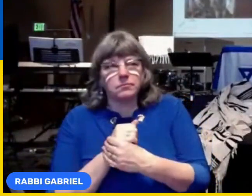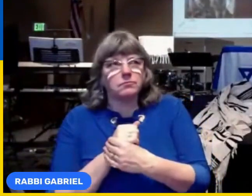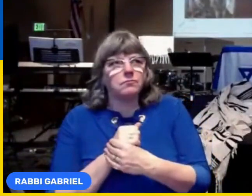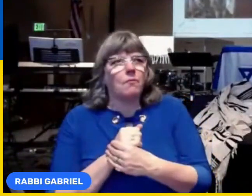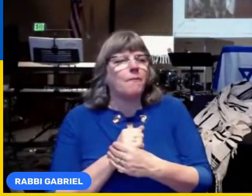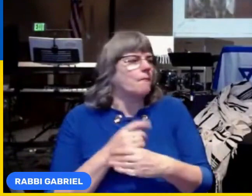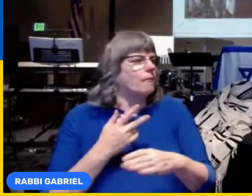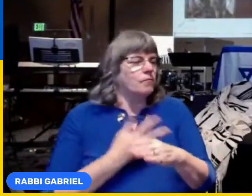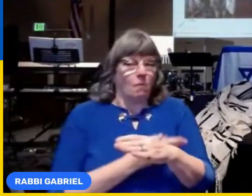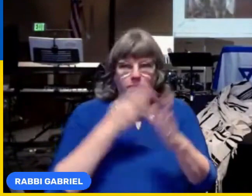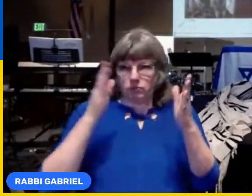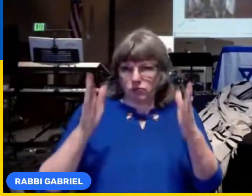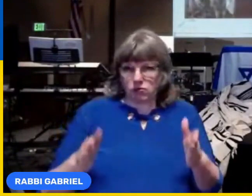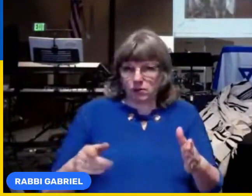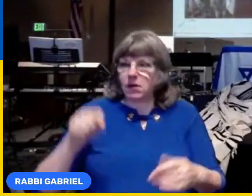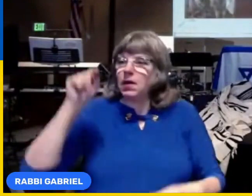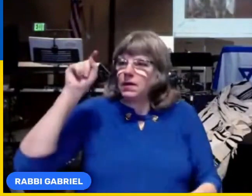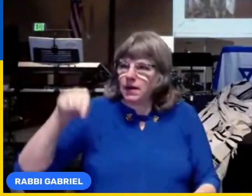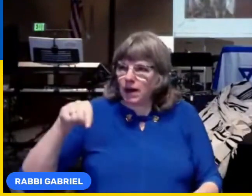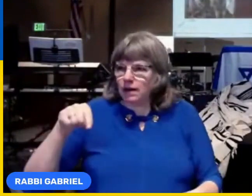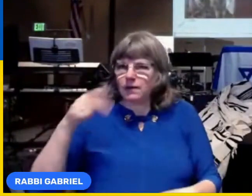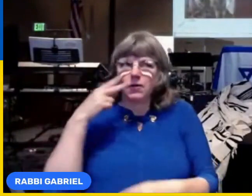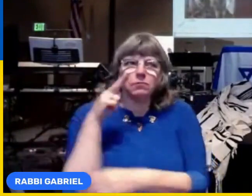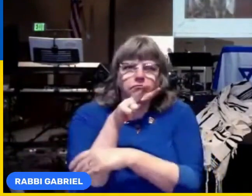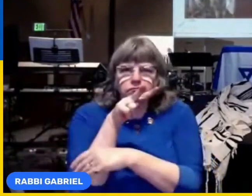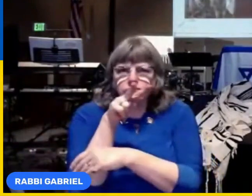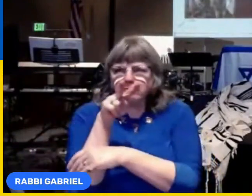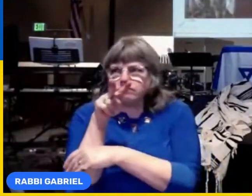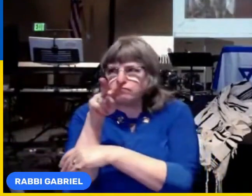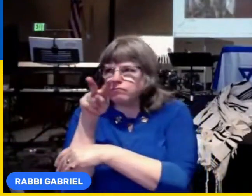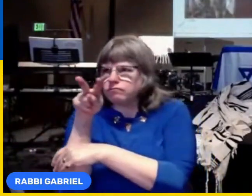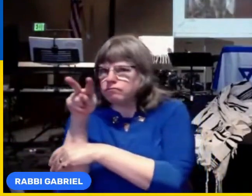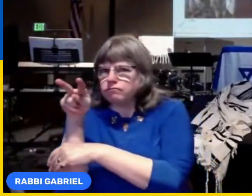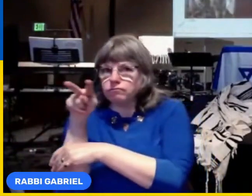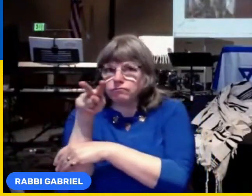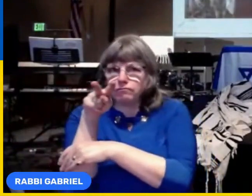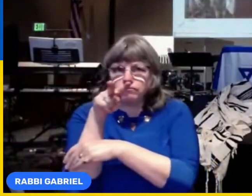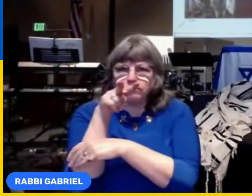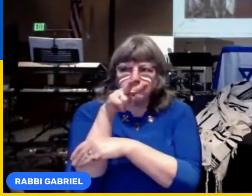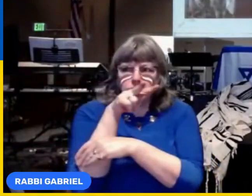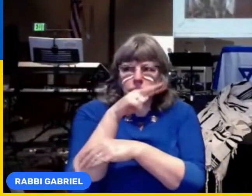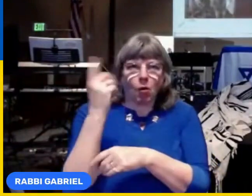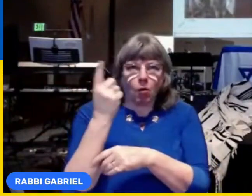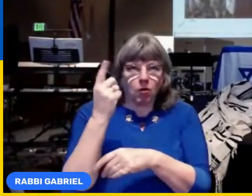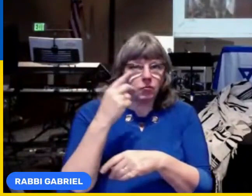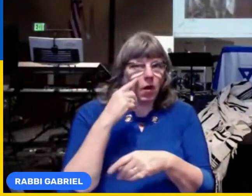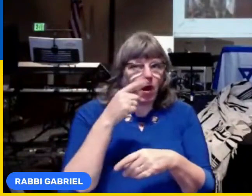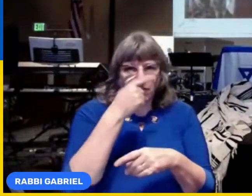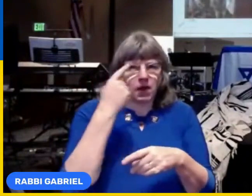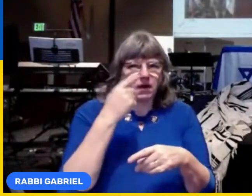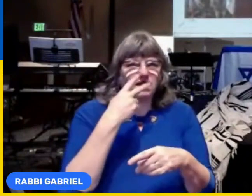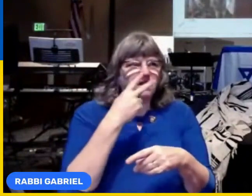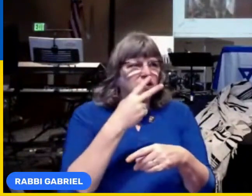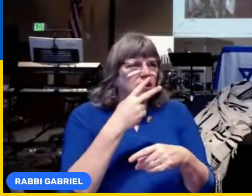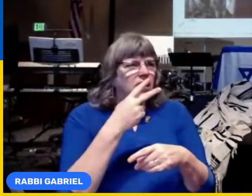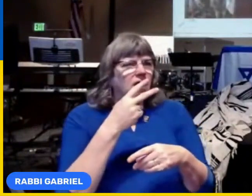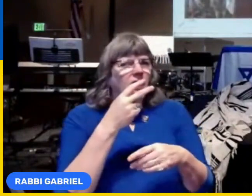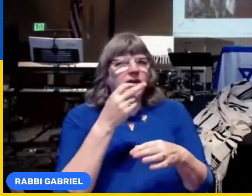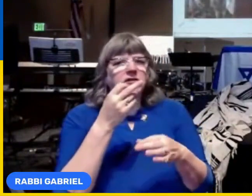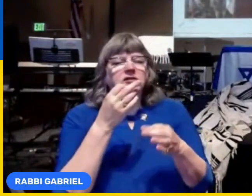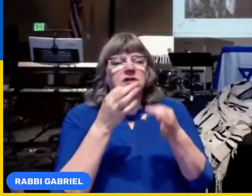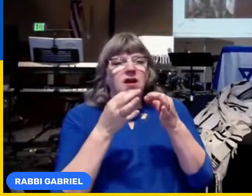A shepherd has to be on guard. He has to be intuitive as to attacks from other